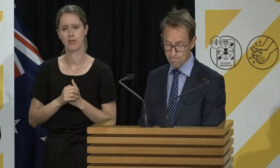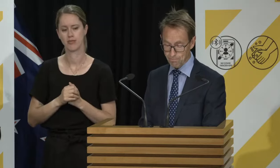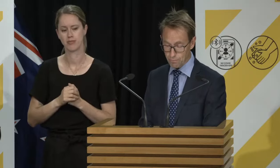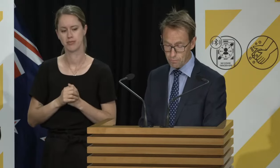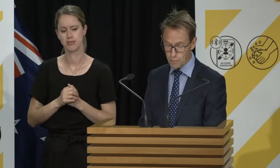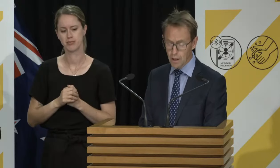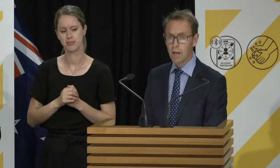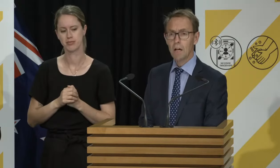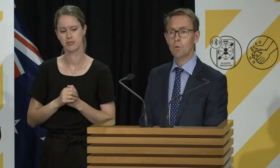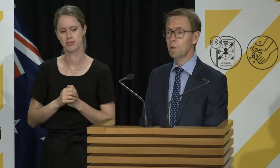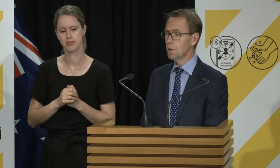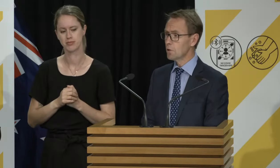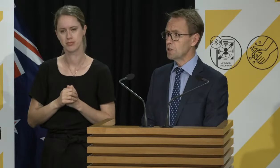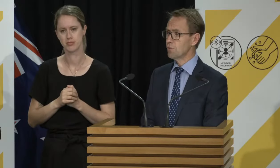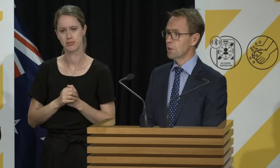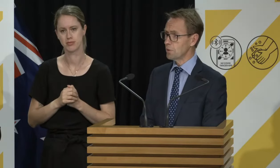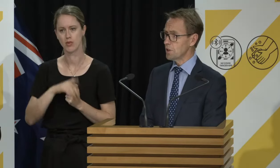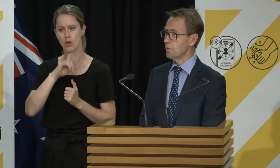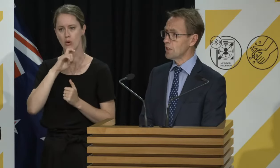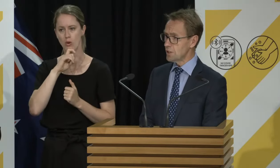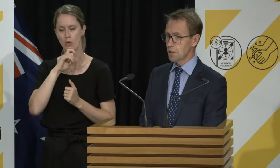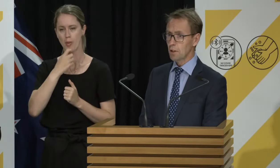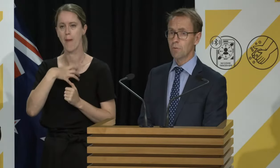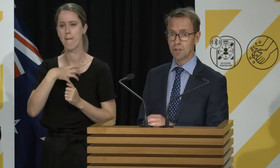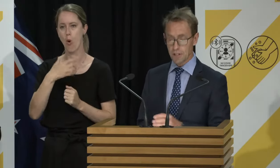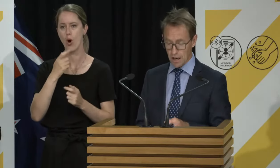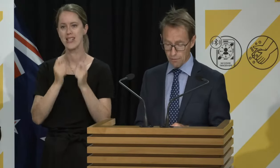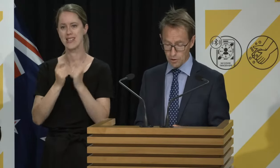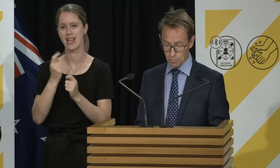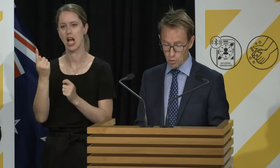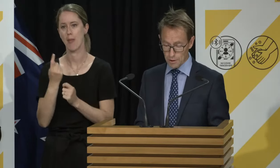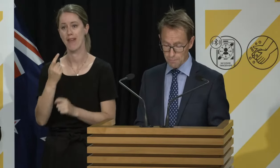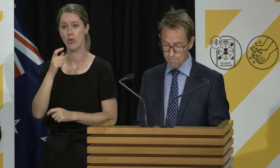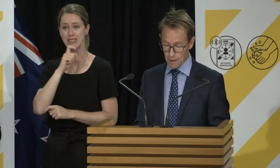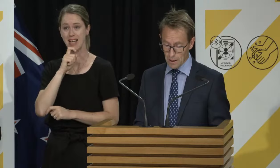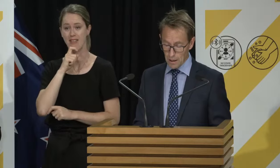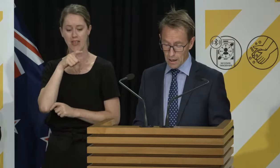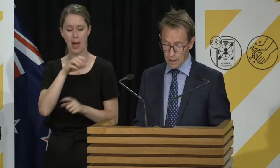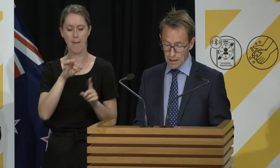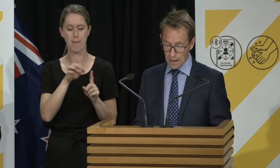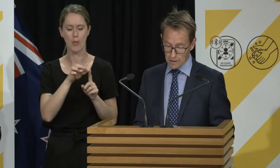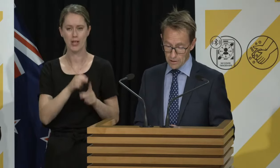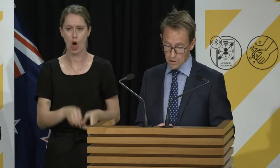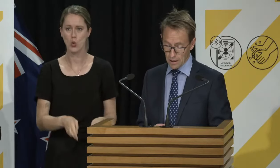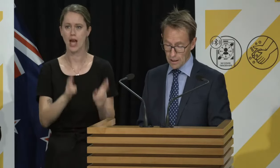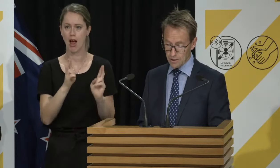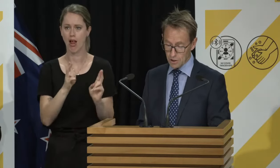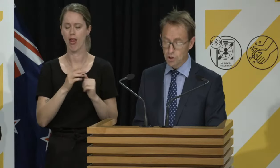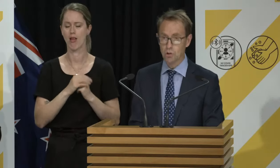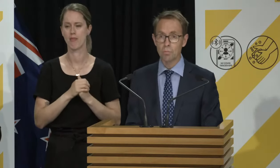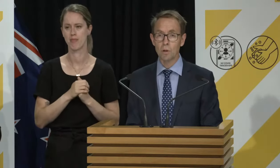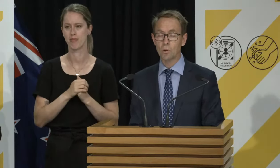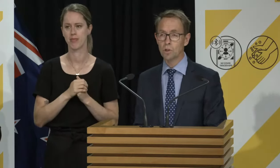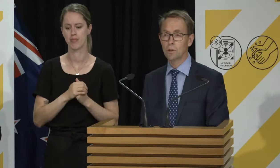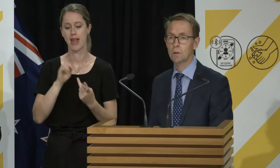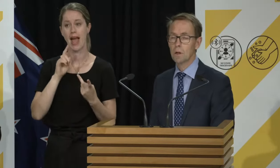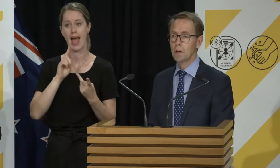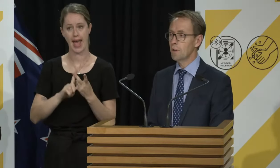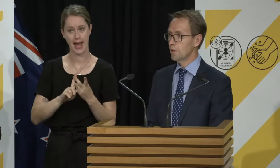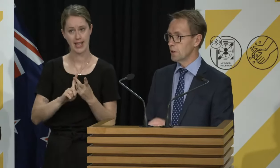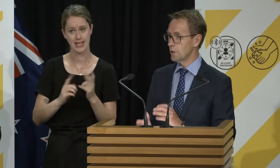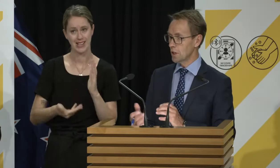symptoms. There will be increased frequency of testing of the staff in the Pullman, and as an additional